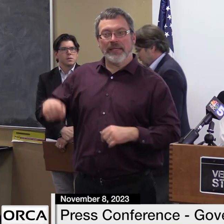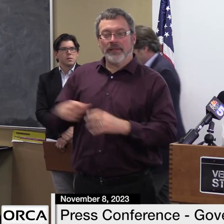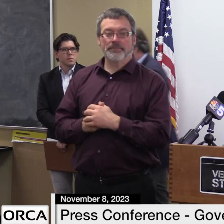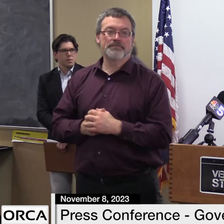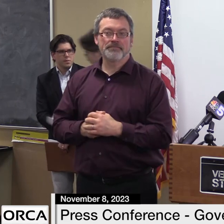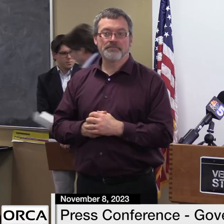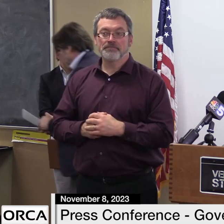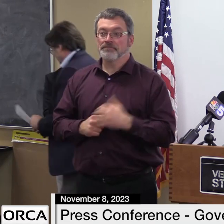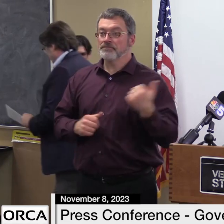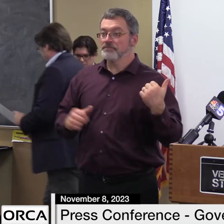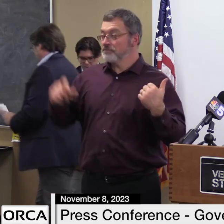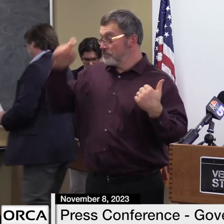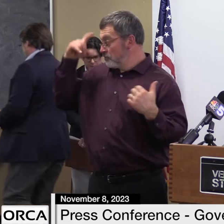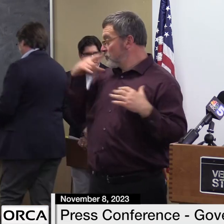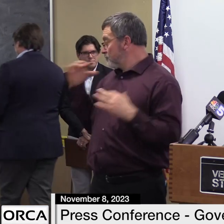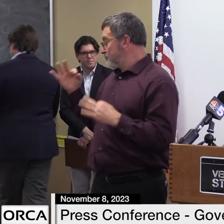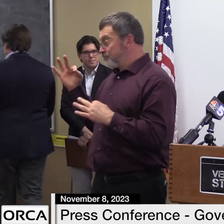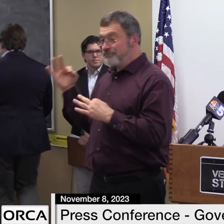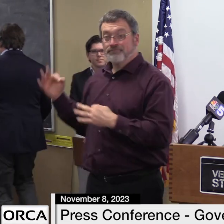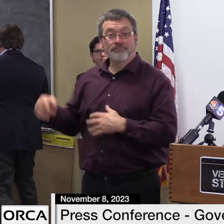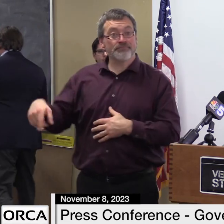I'll open up to questions.